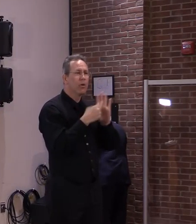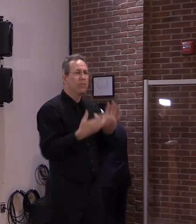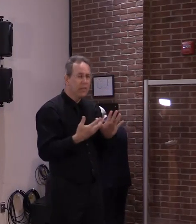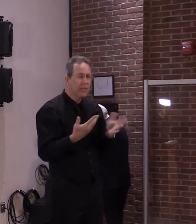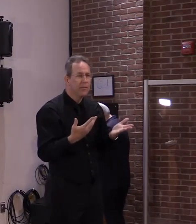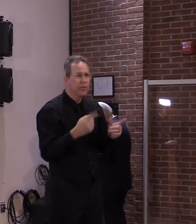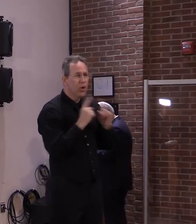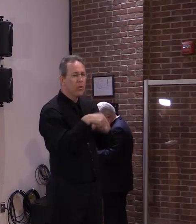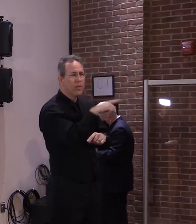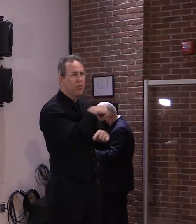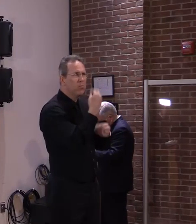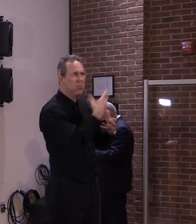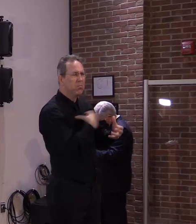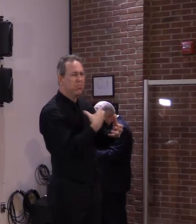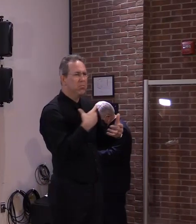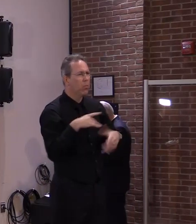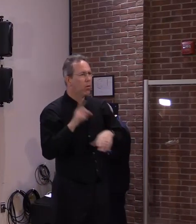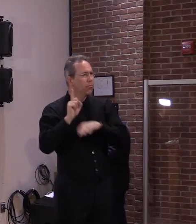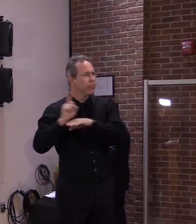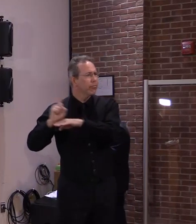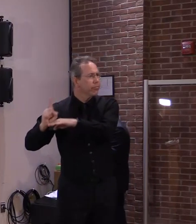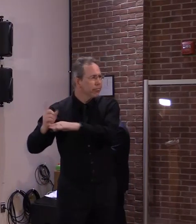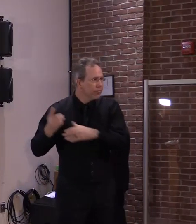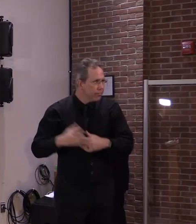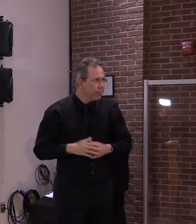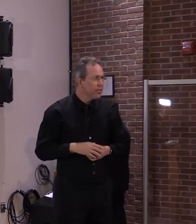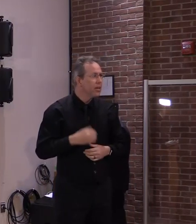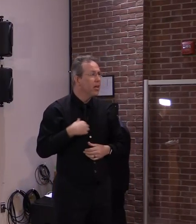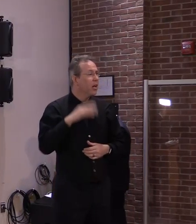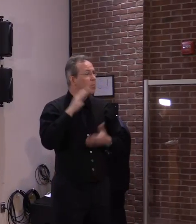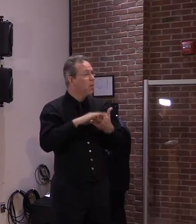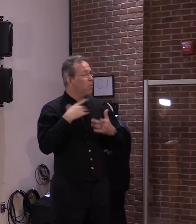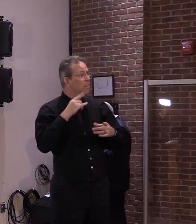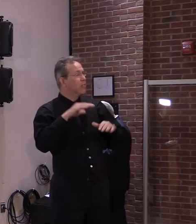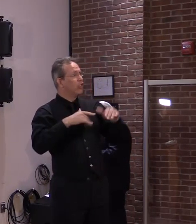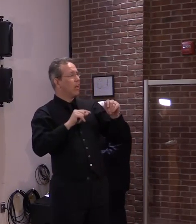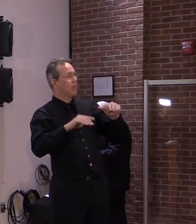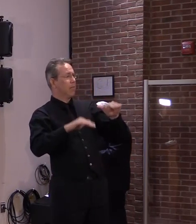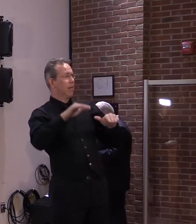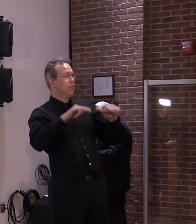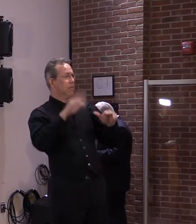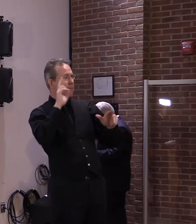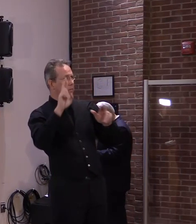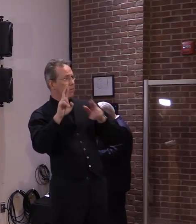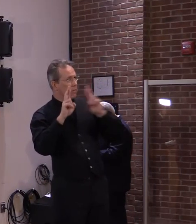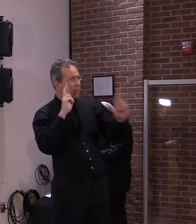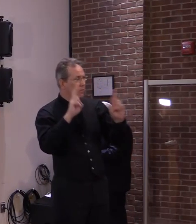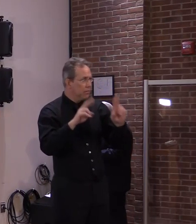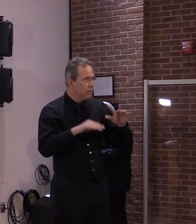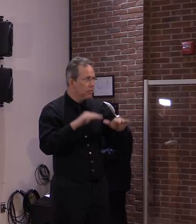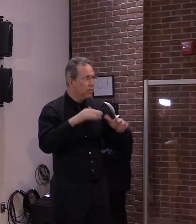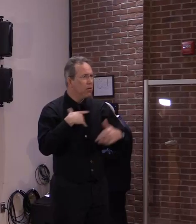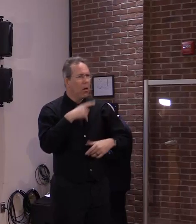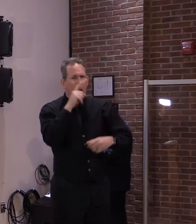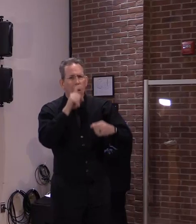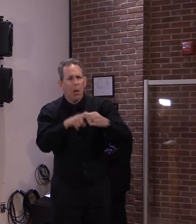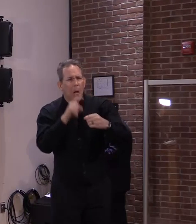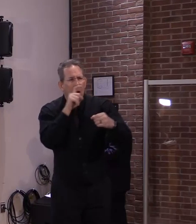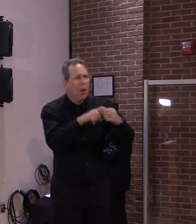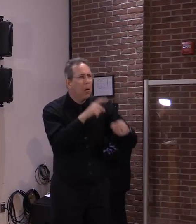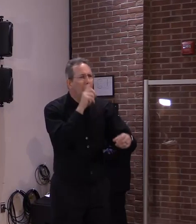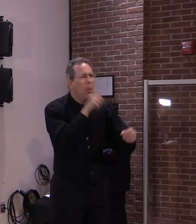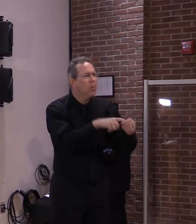is a way to have a balance. I believe that there's got to be an approach that protects the border, but also